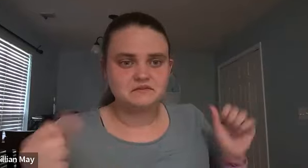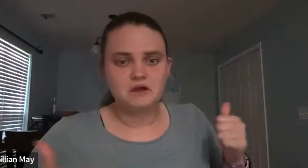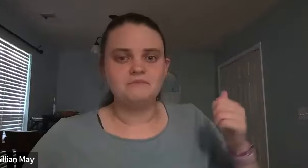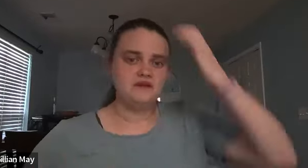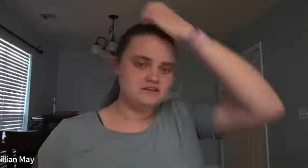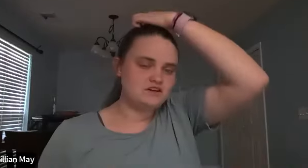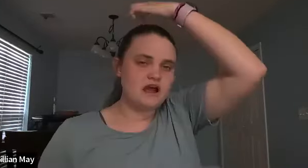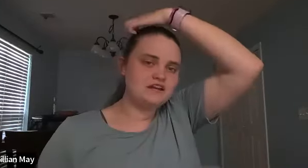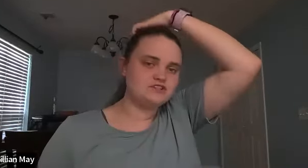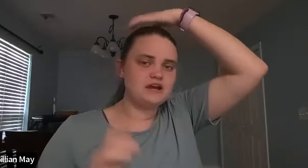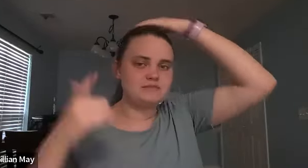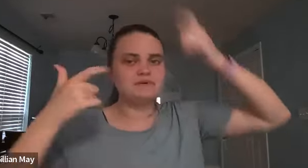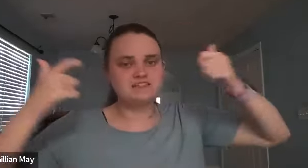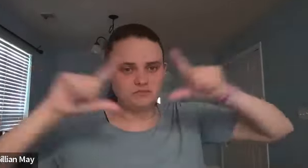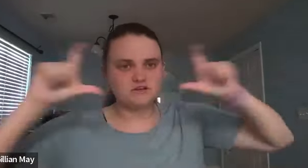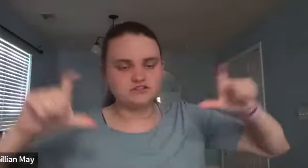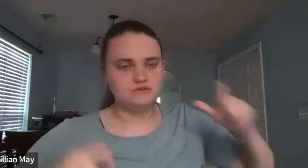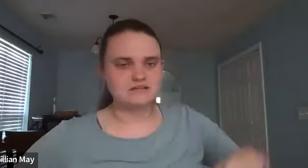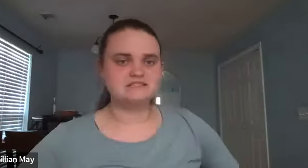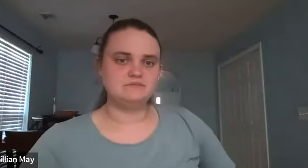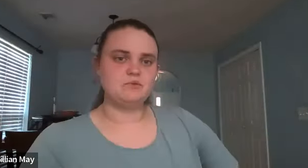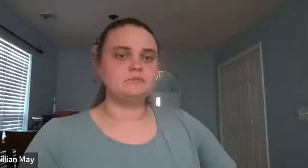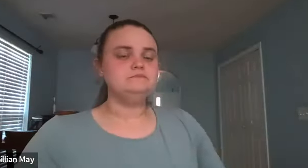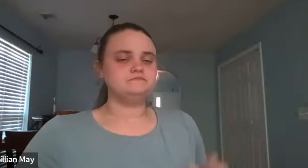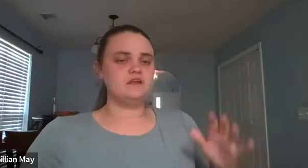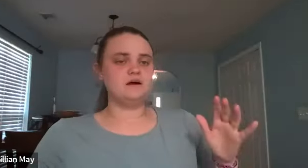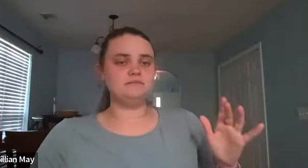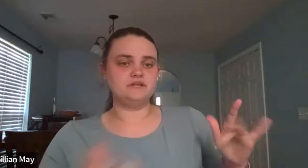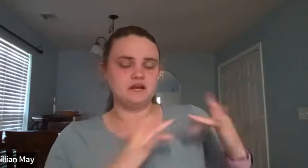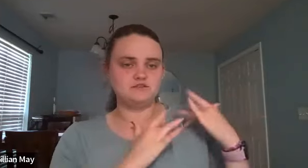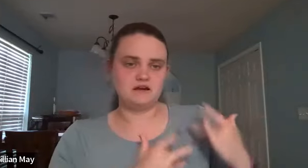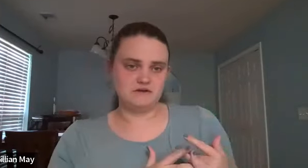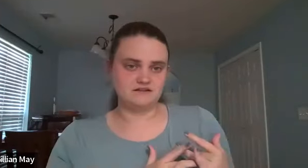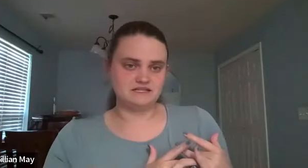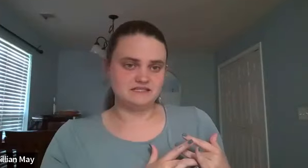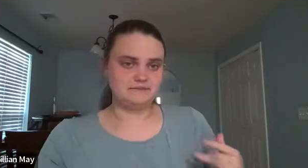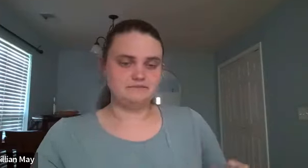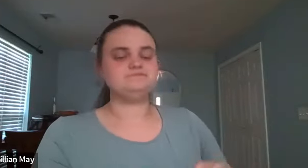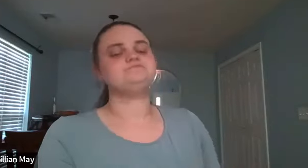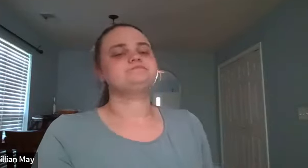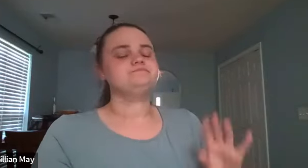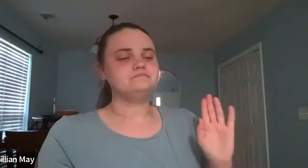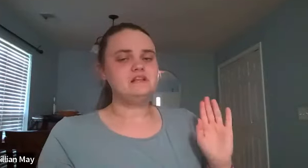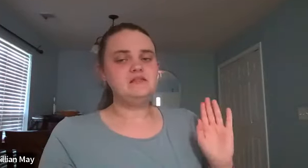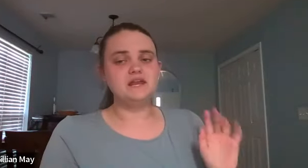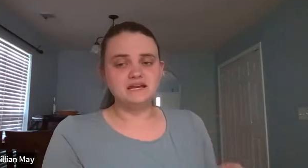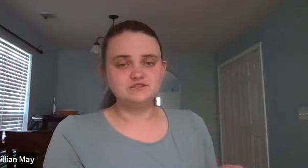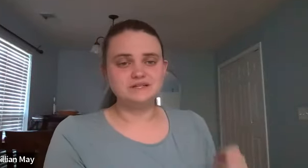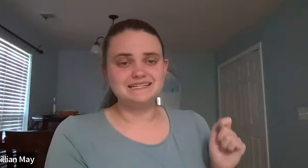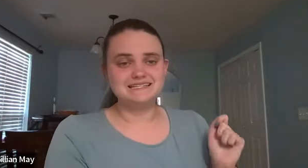Okay. Sorry, I try to make myself bigger so you guys can see me more. But yeah, so we had our Valentine's Day. And the next one is